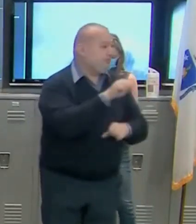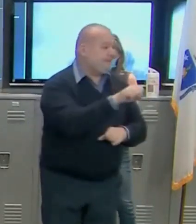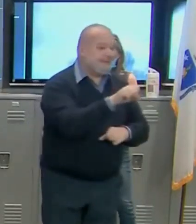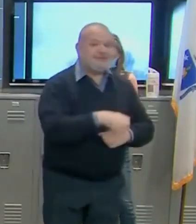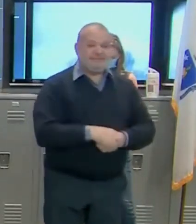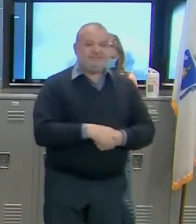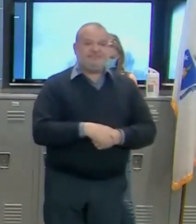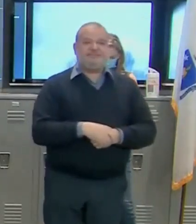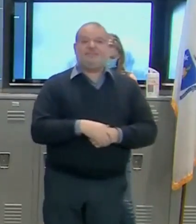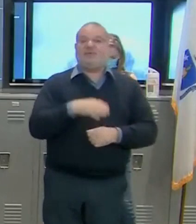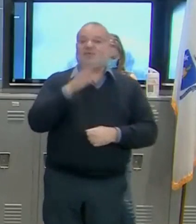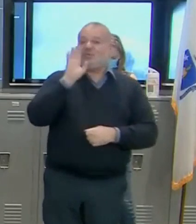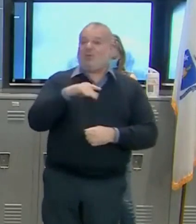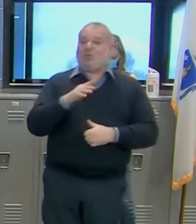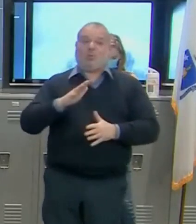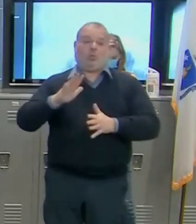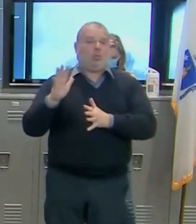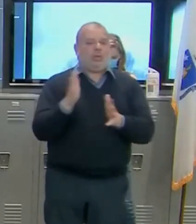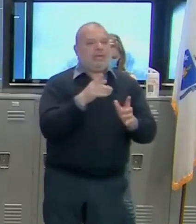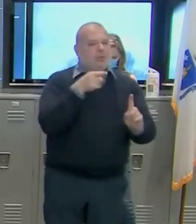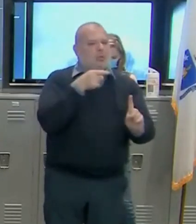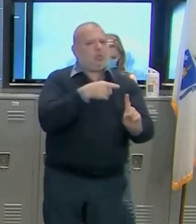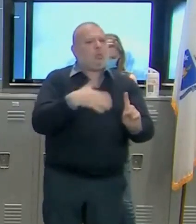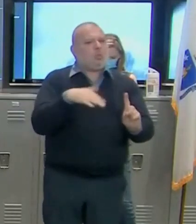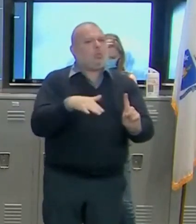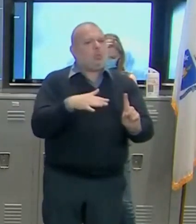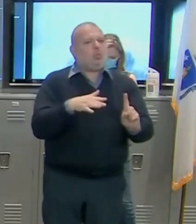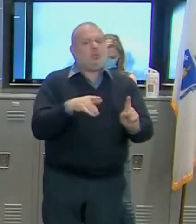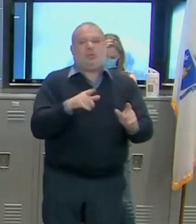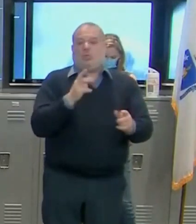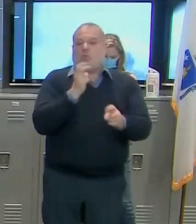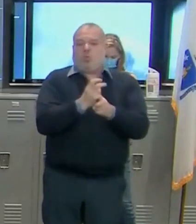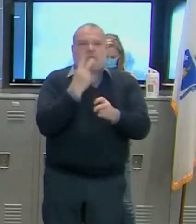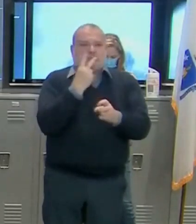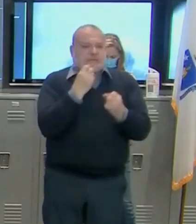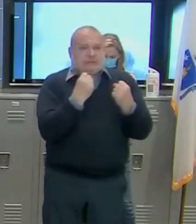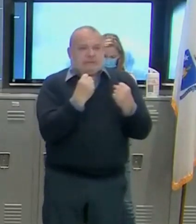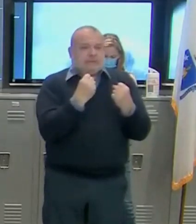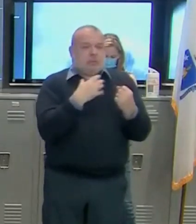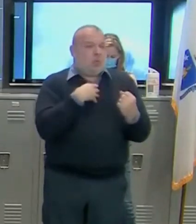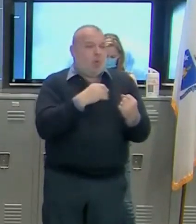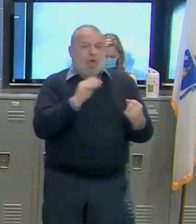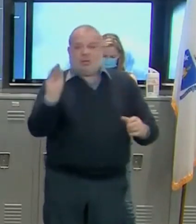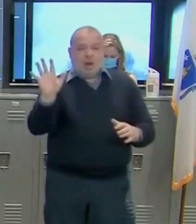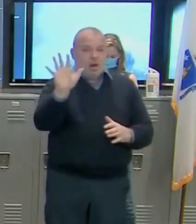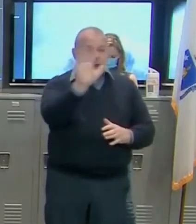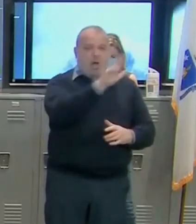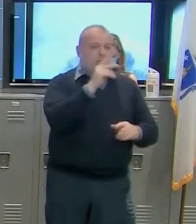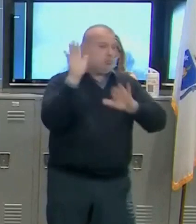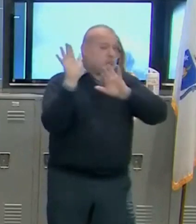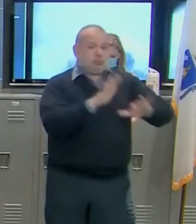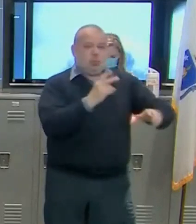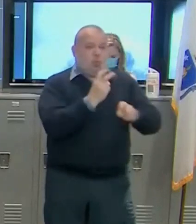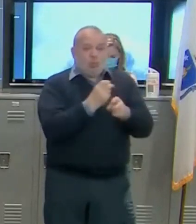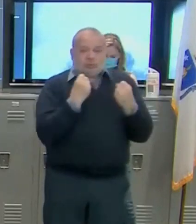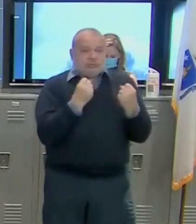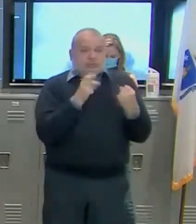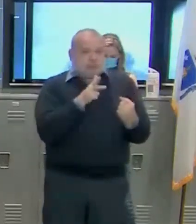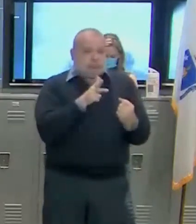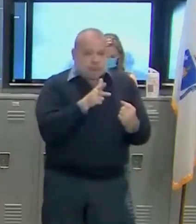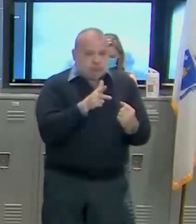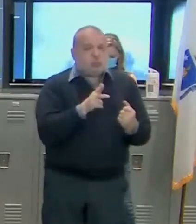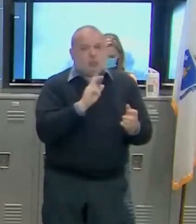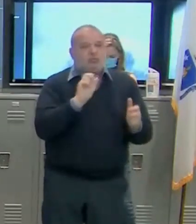gusts, and very low visibility due to whiteout conditions on the roads, our crews involved in snow and